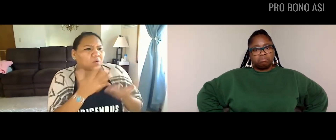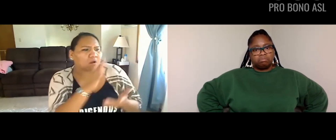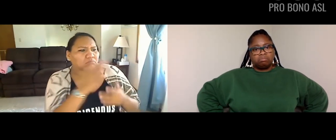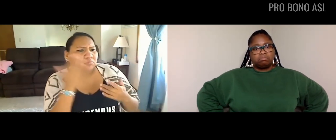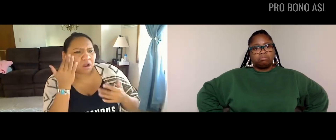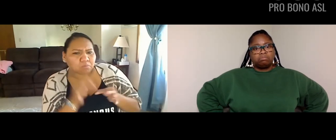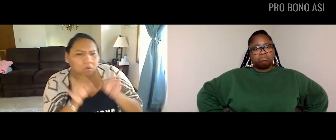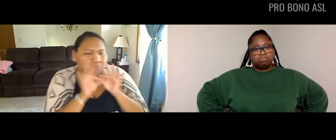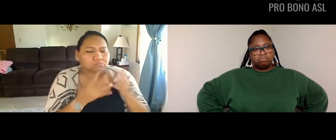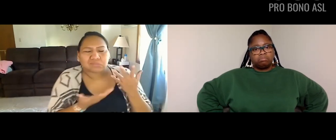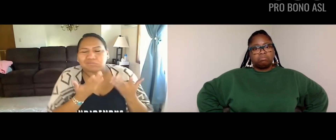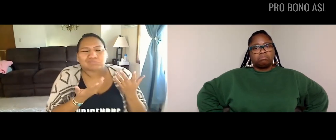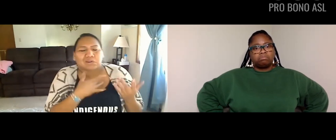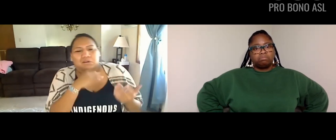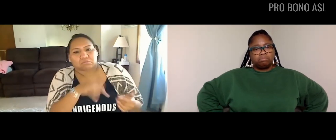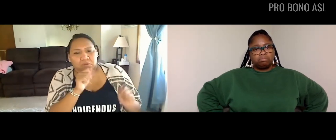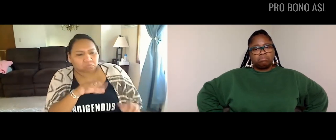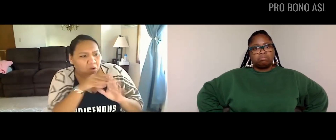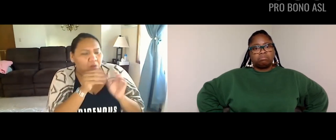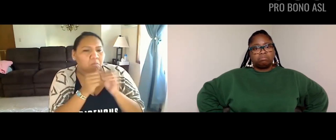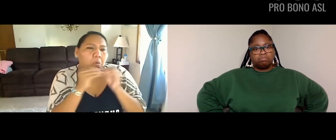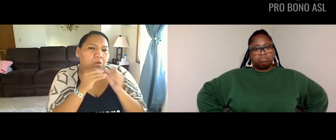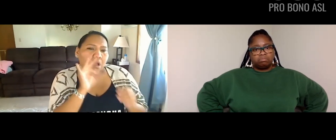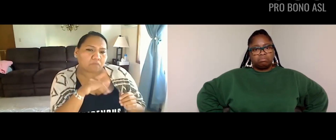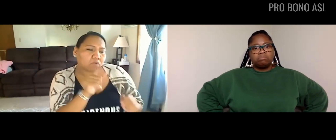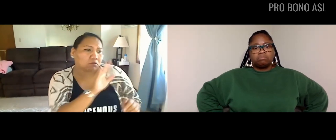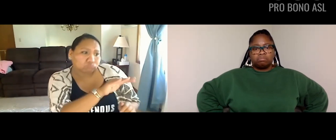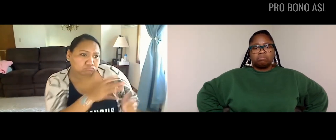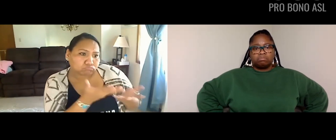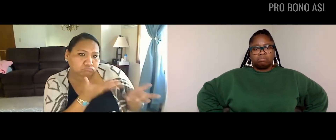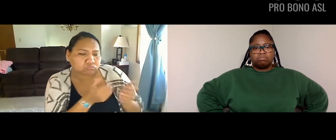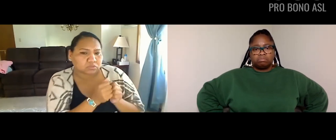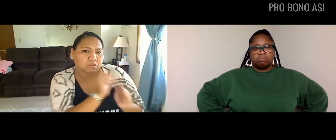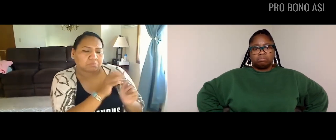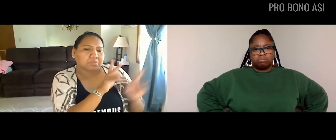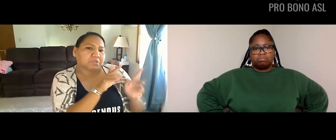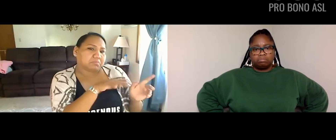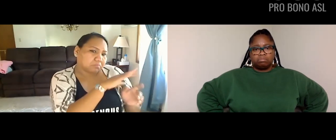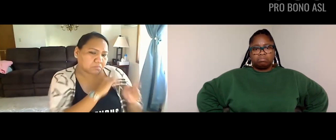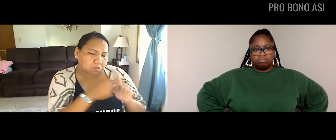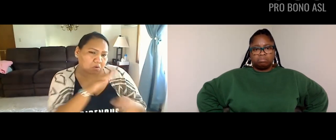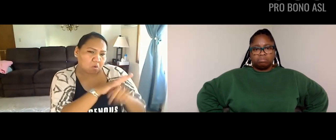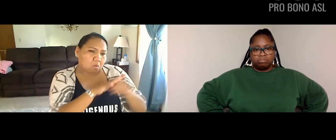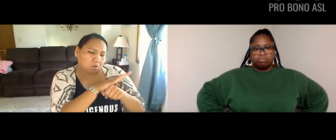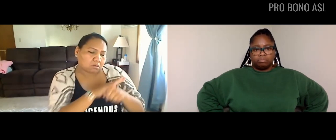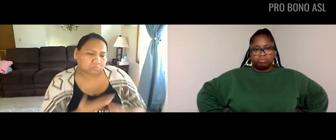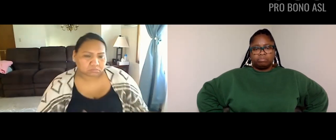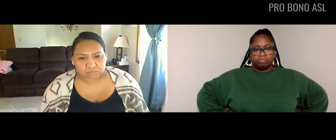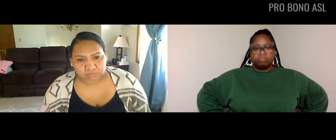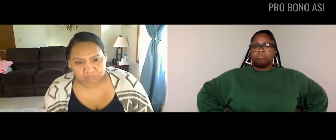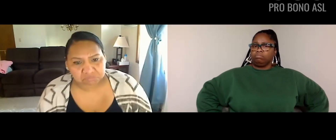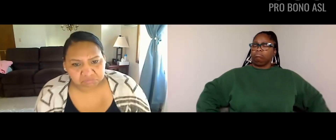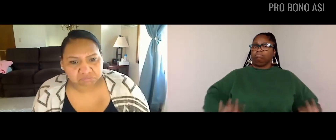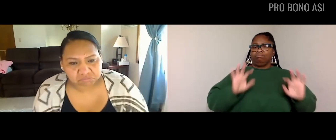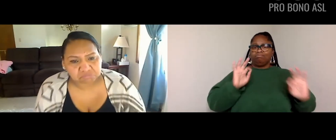there, and you can learn about their history. And I think just being with them more and